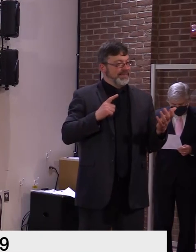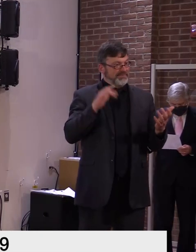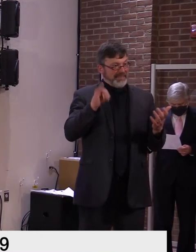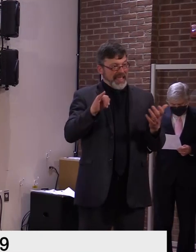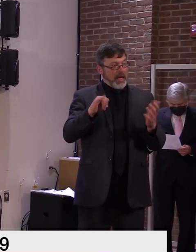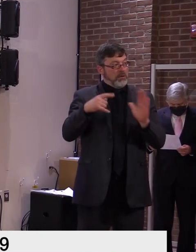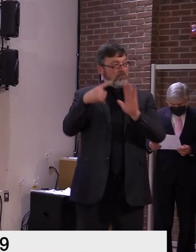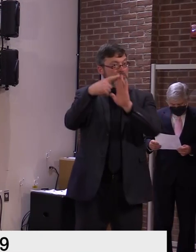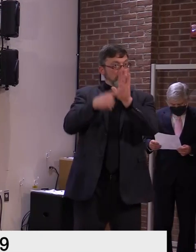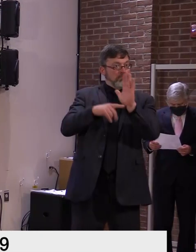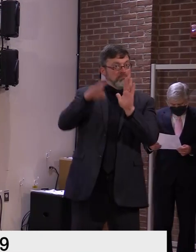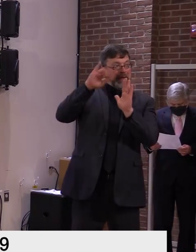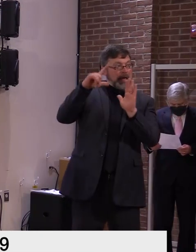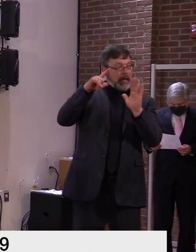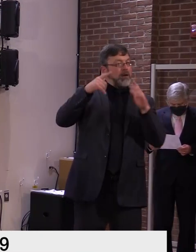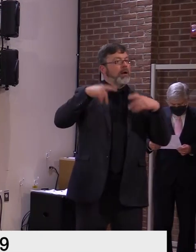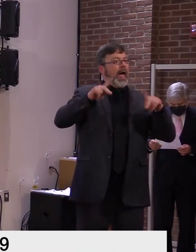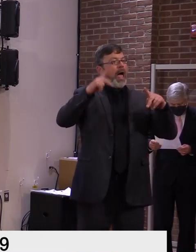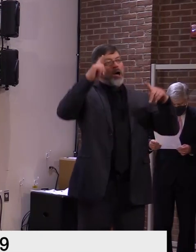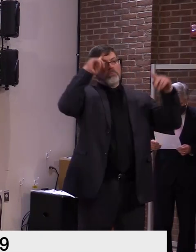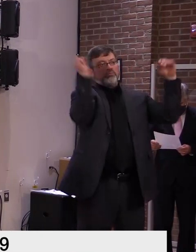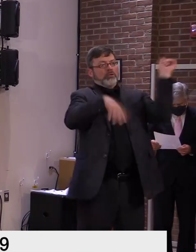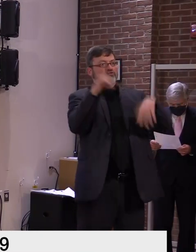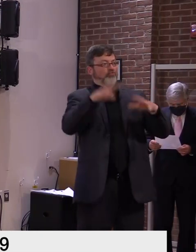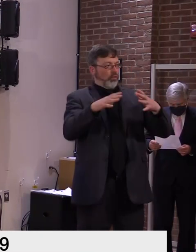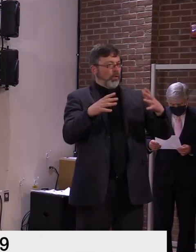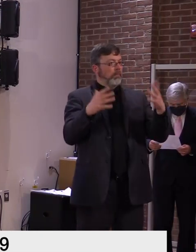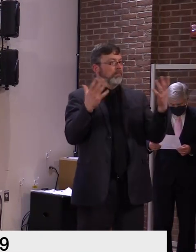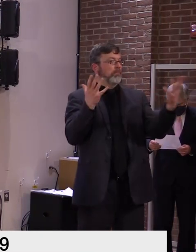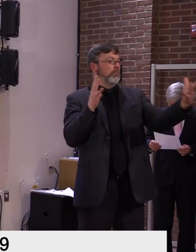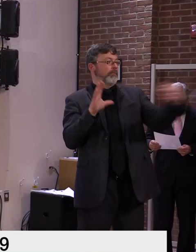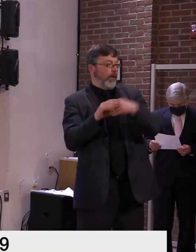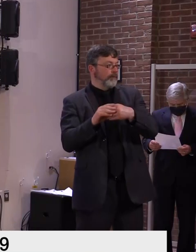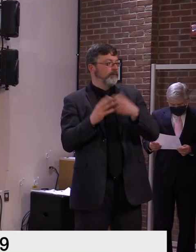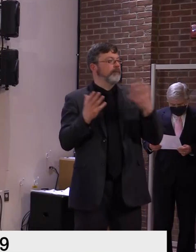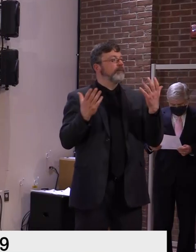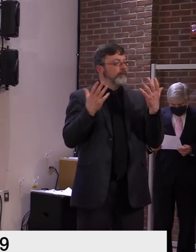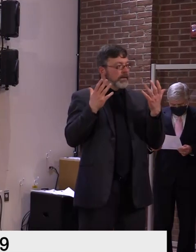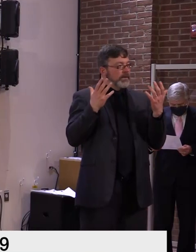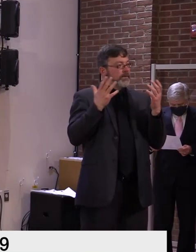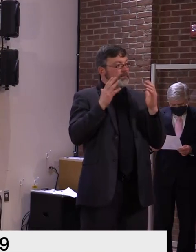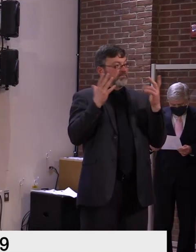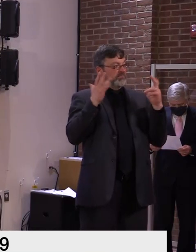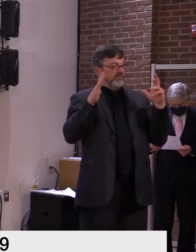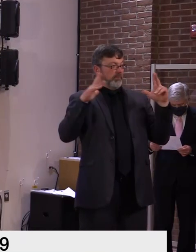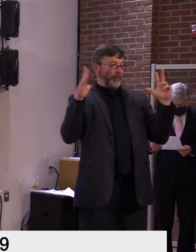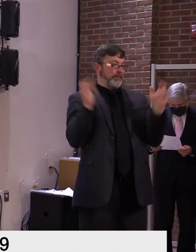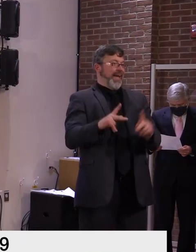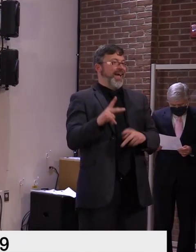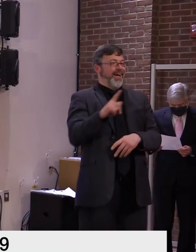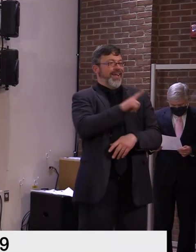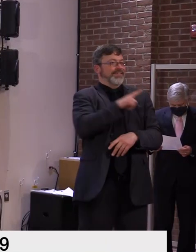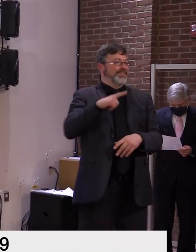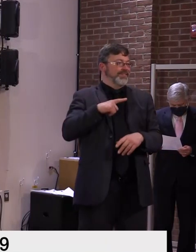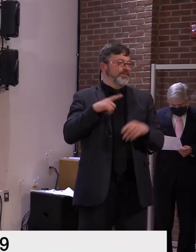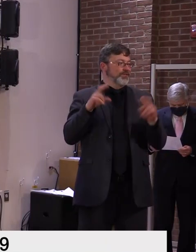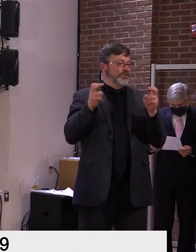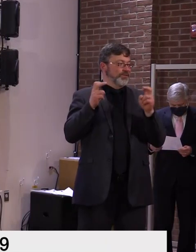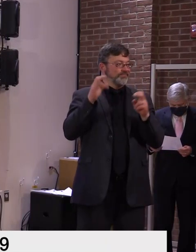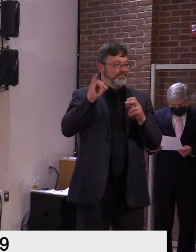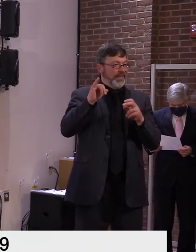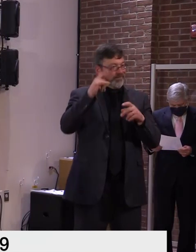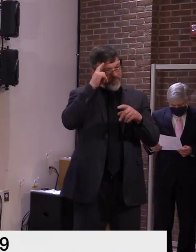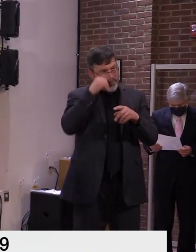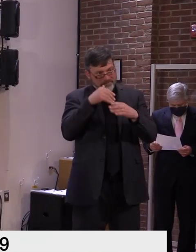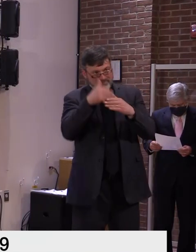contemplated. So I'm looking forward to a much more normal legislative session next year, where the